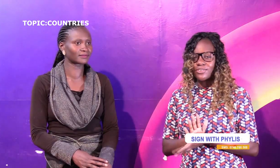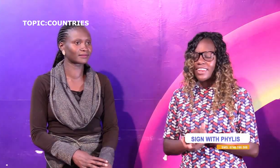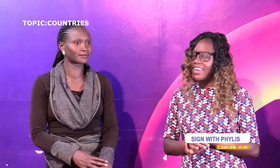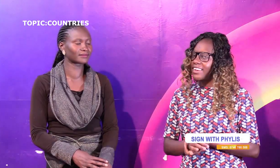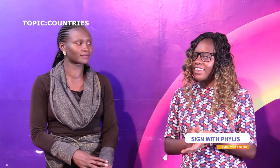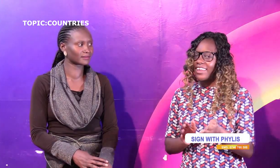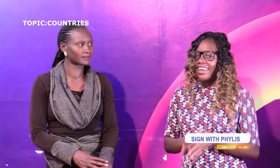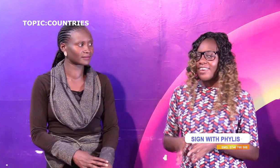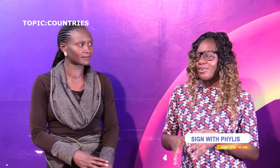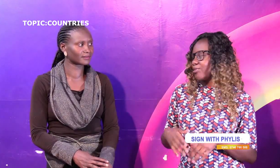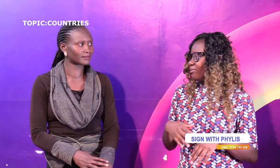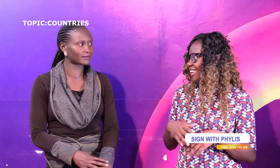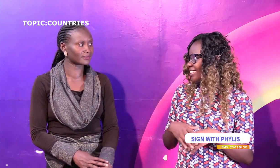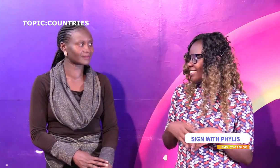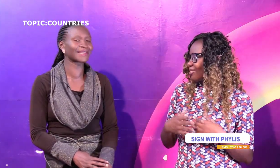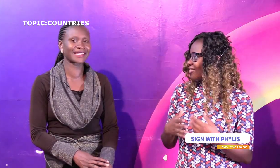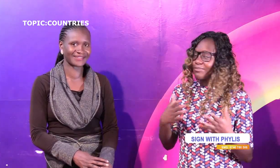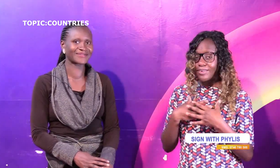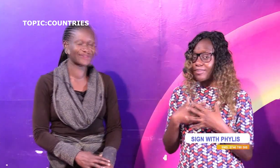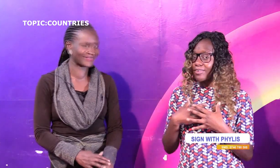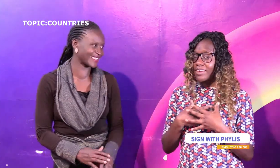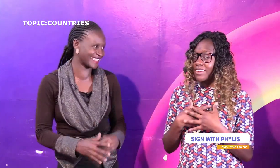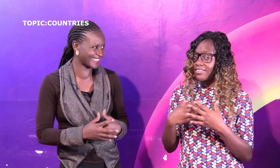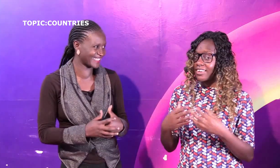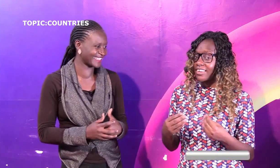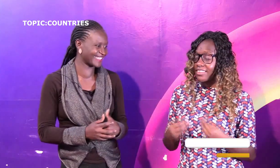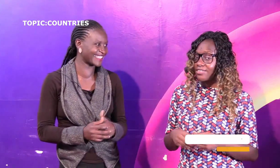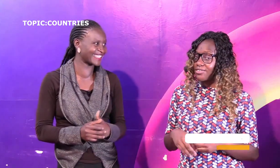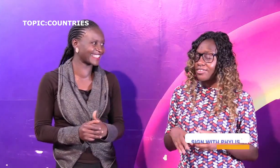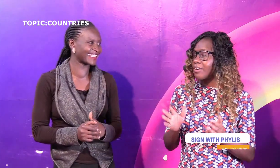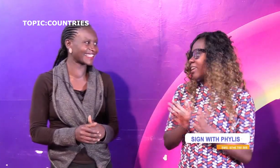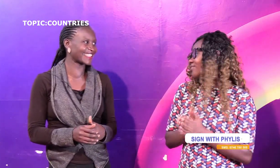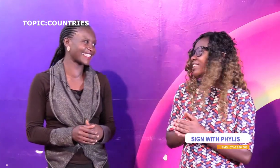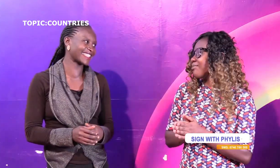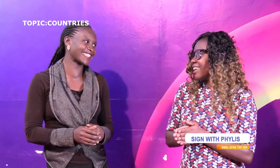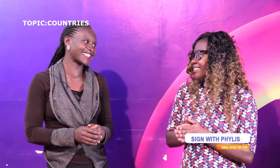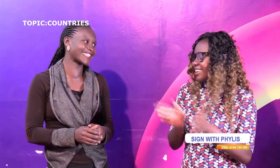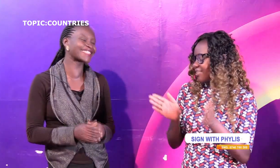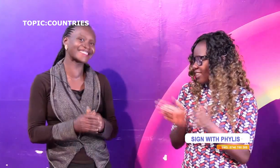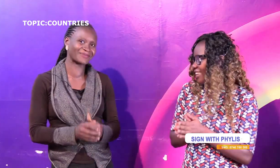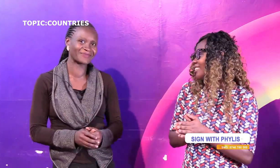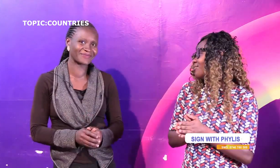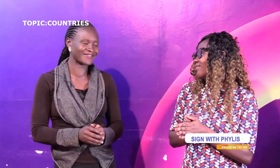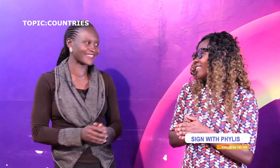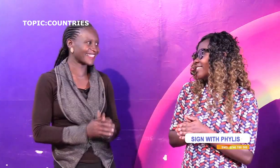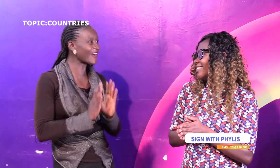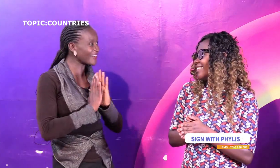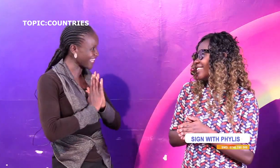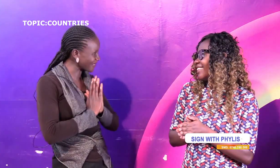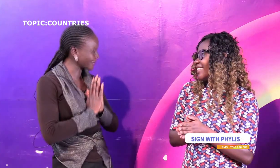and I hope you're blessed, because me today in the studio, I'm actually blessed and I've learned a few things. Oh, thank you so much.